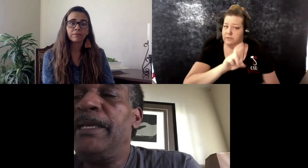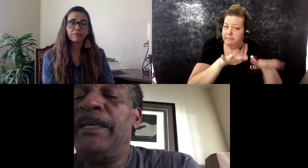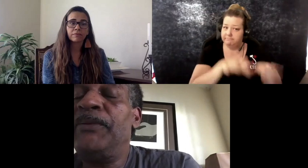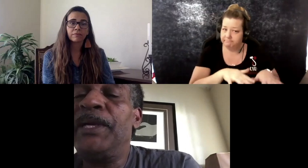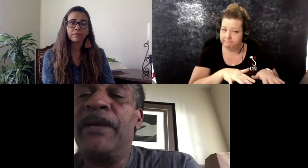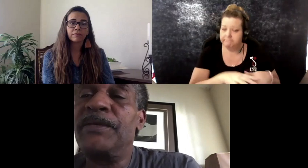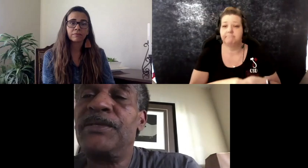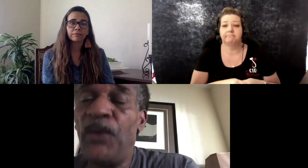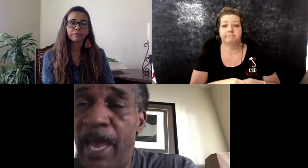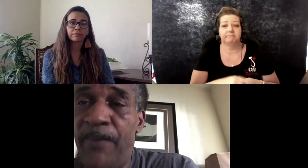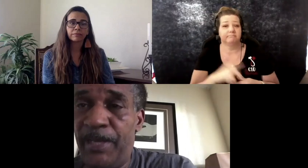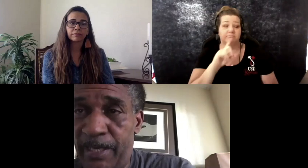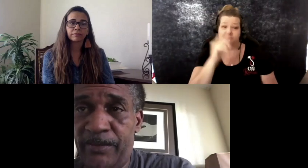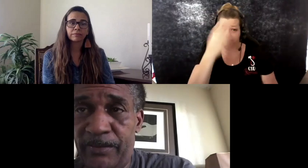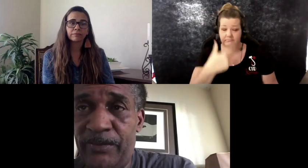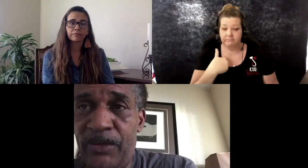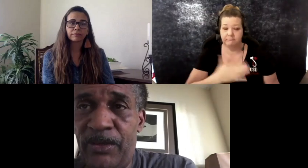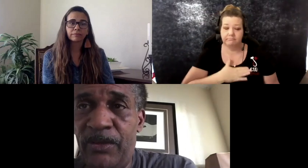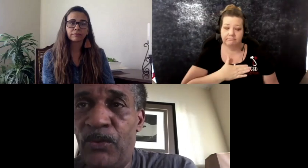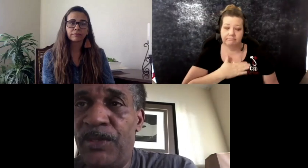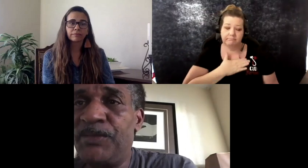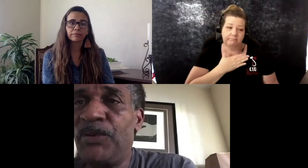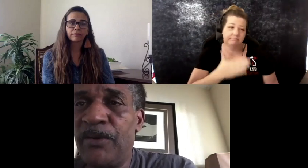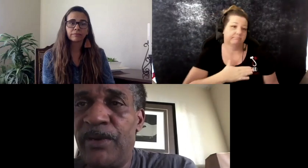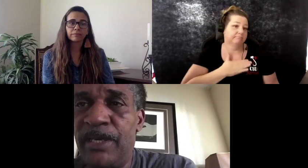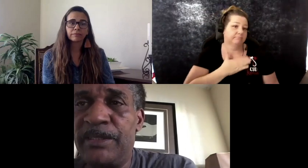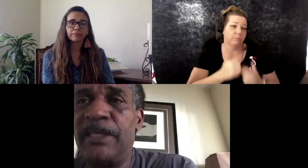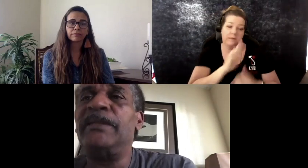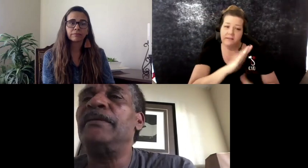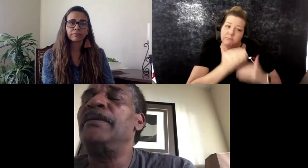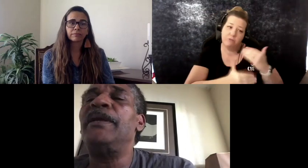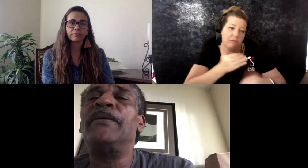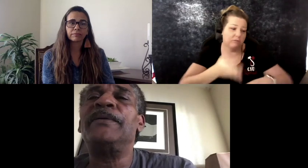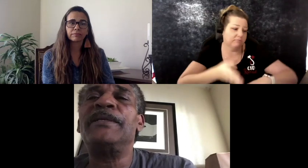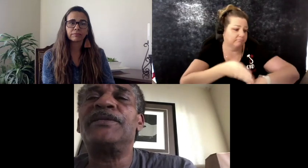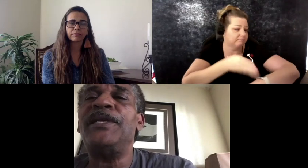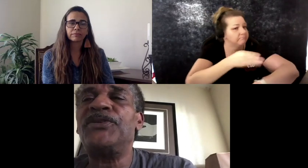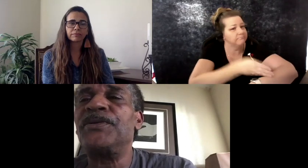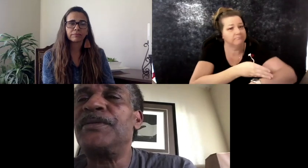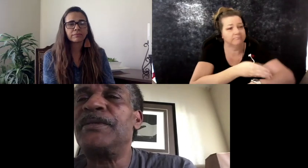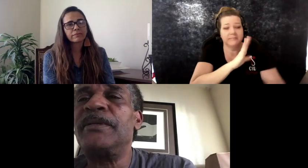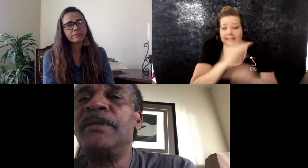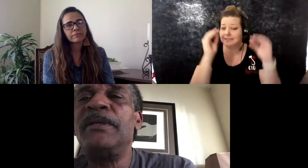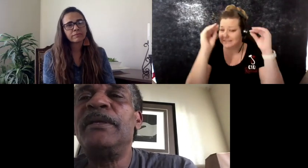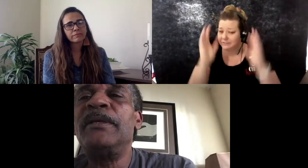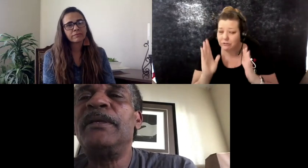And we are so happy with his progress, and you know, his